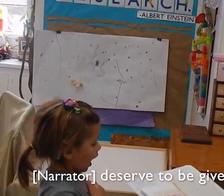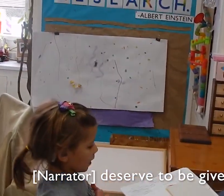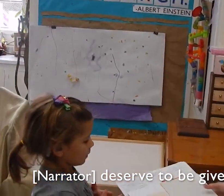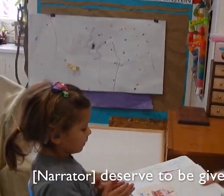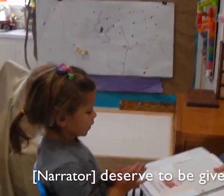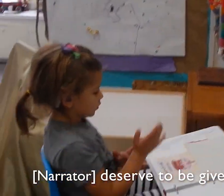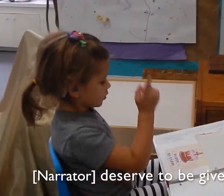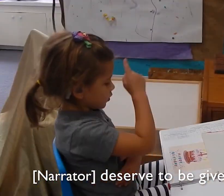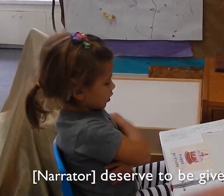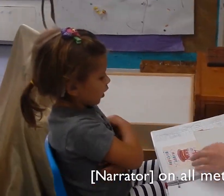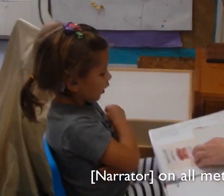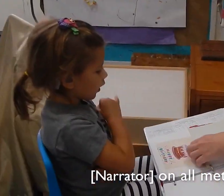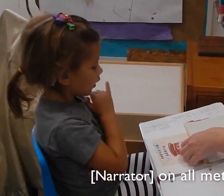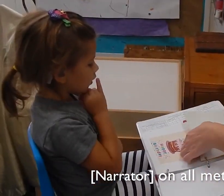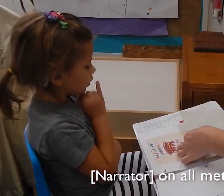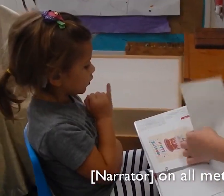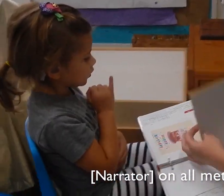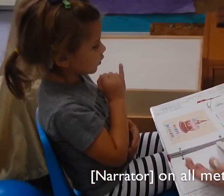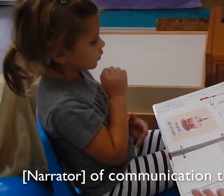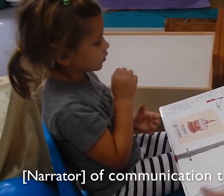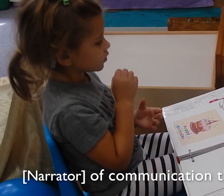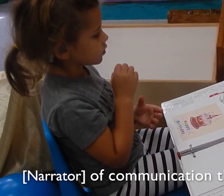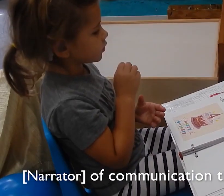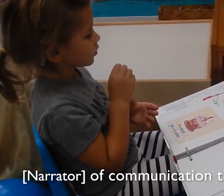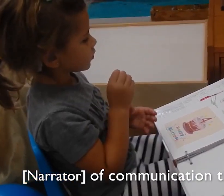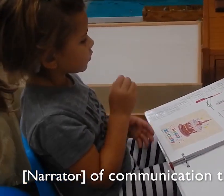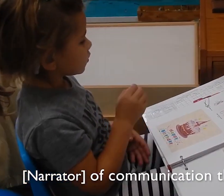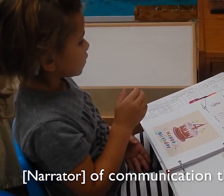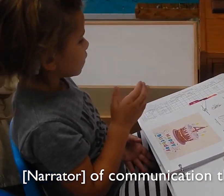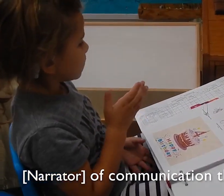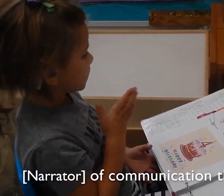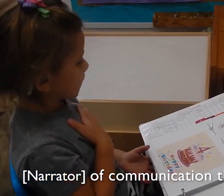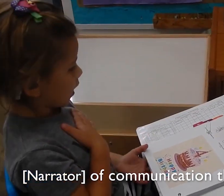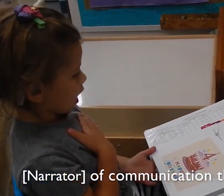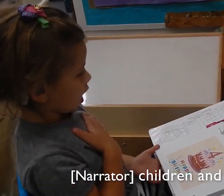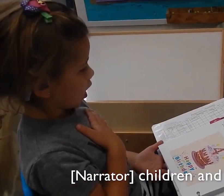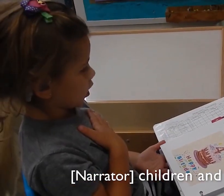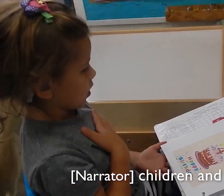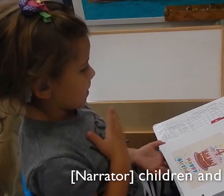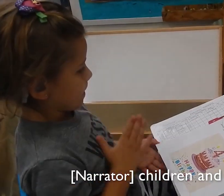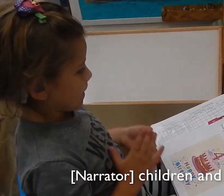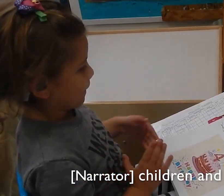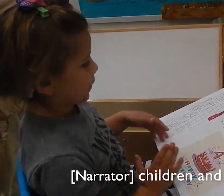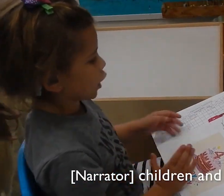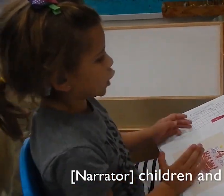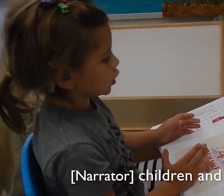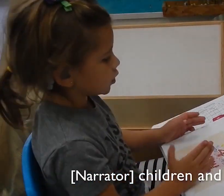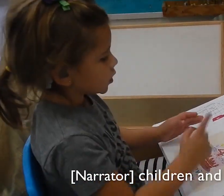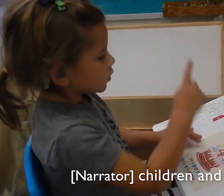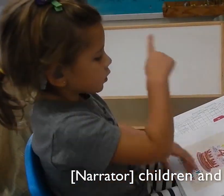given information on all methods of communication that might assist children and families.